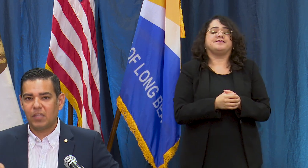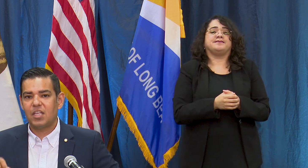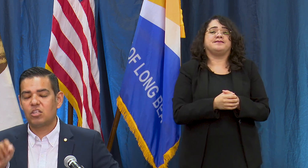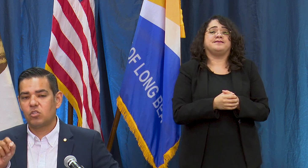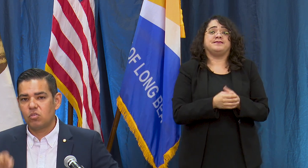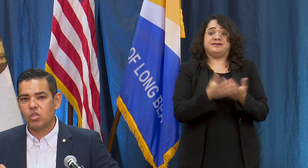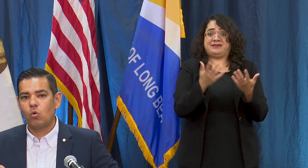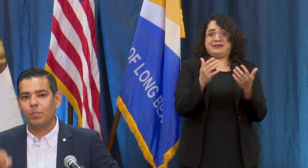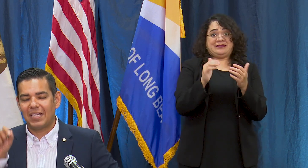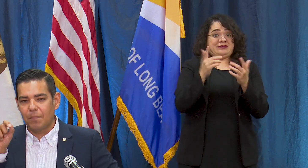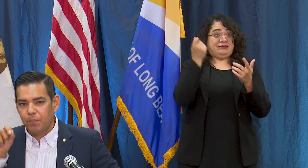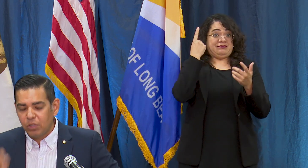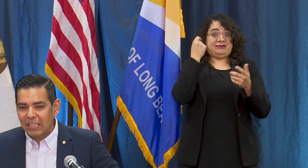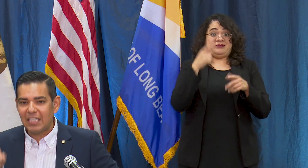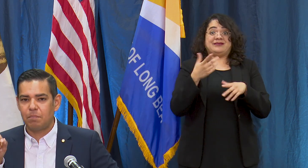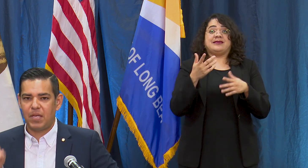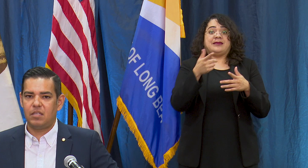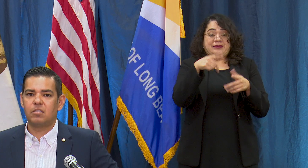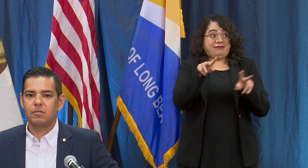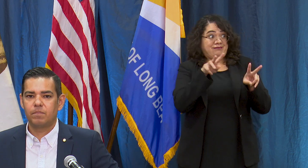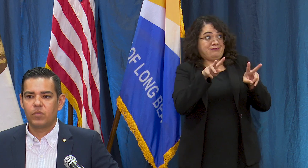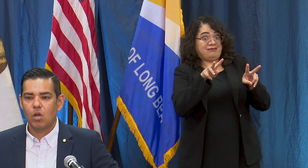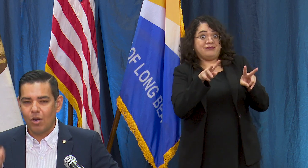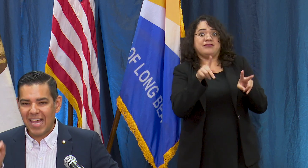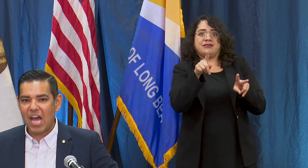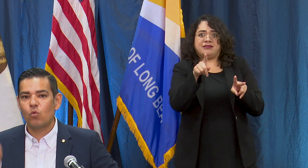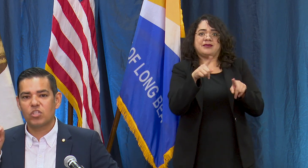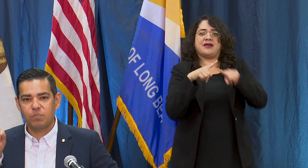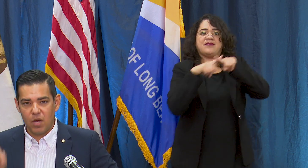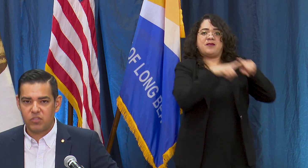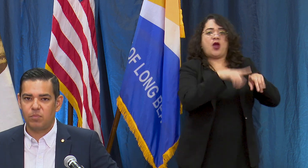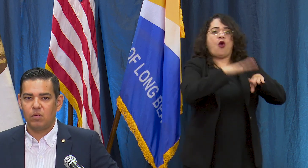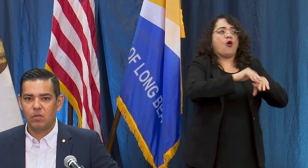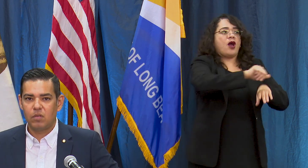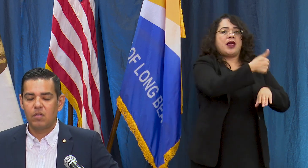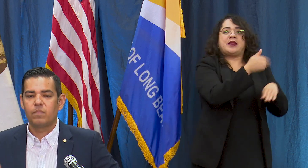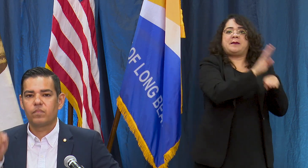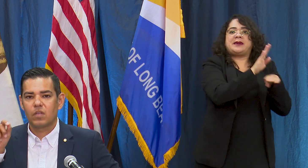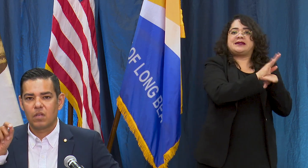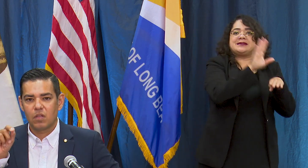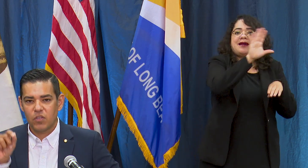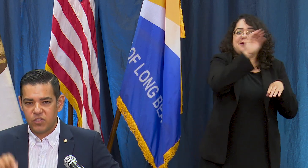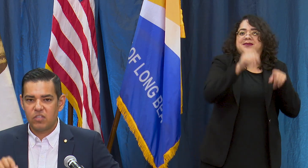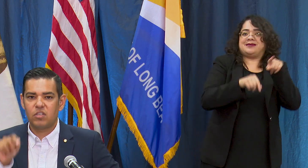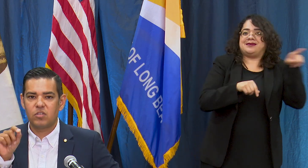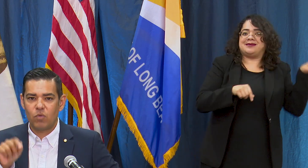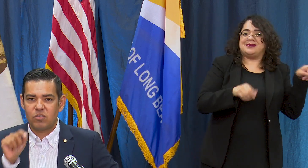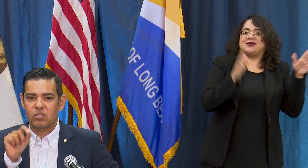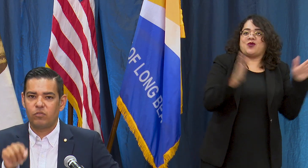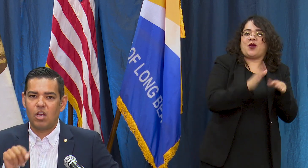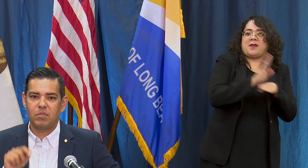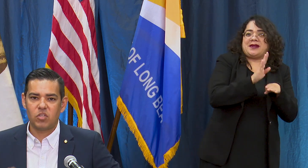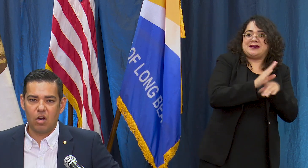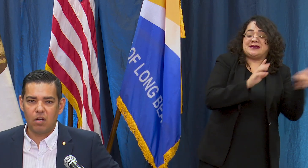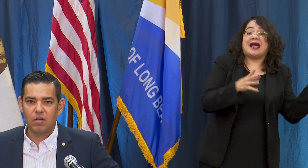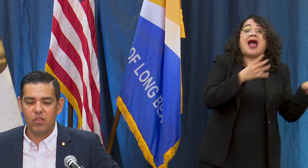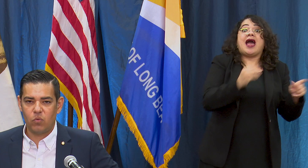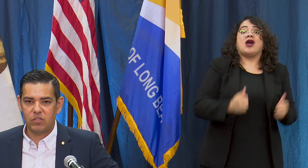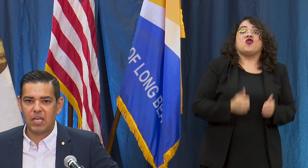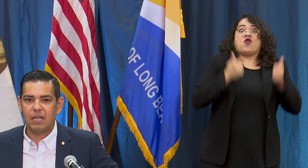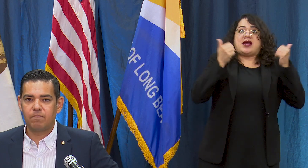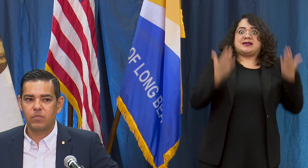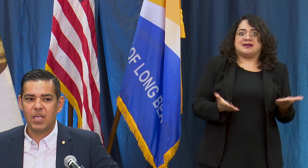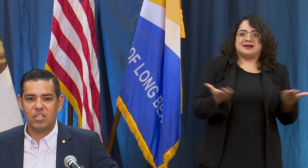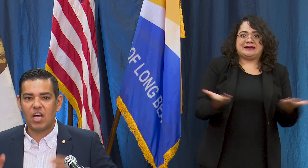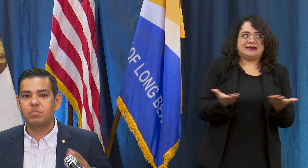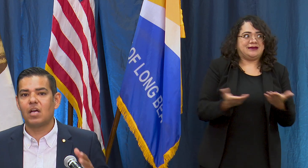your ability to do so will be completely dependent on how responsible the citizens and residents of Long Beach are in the